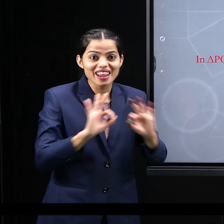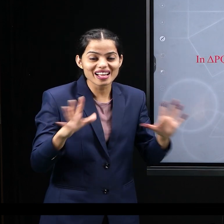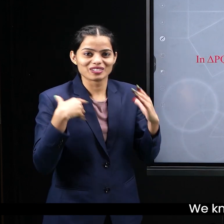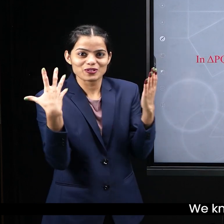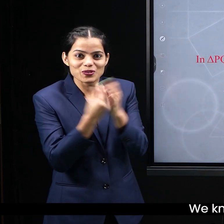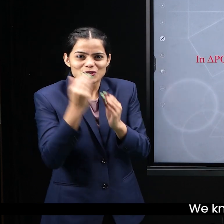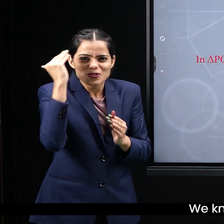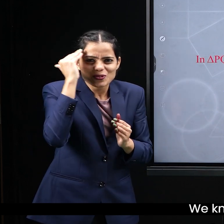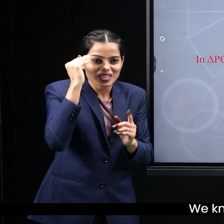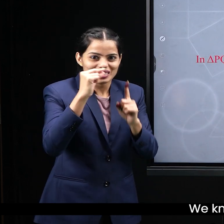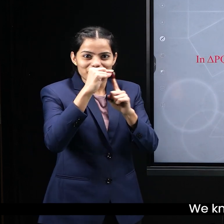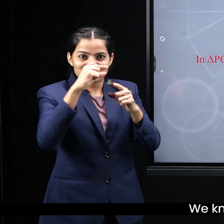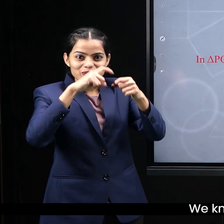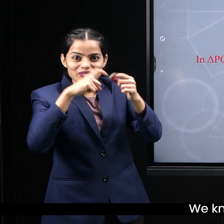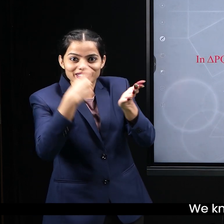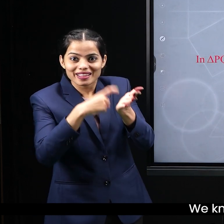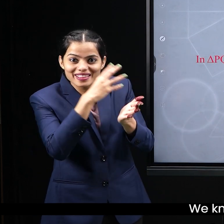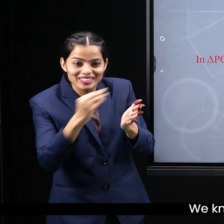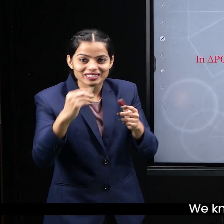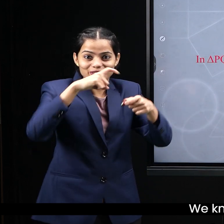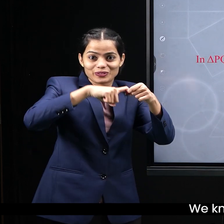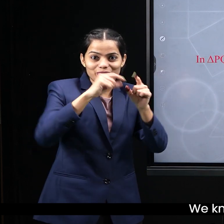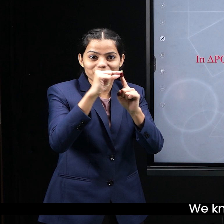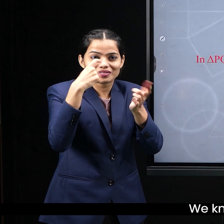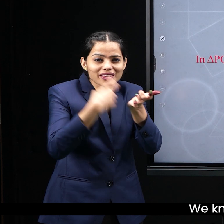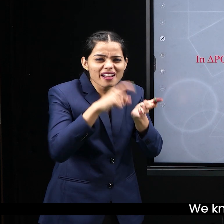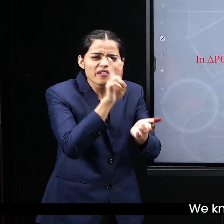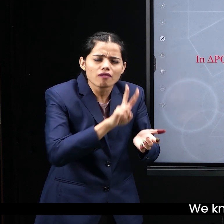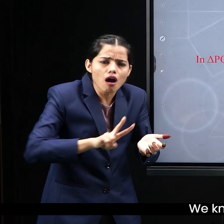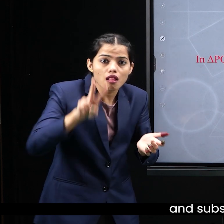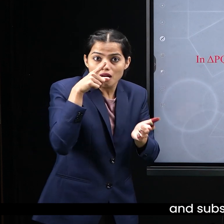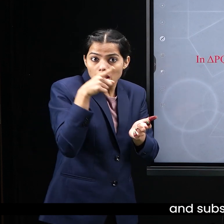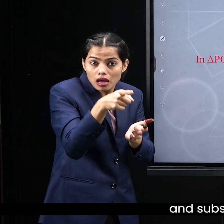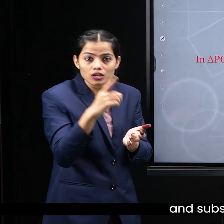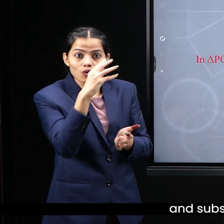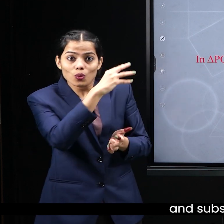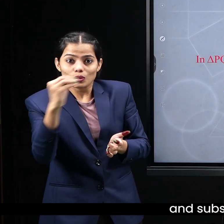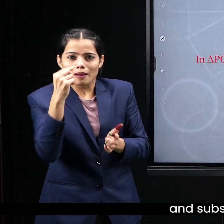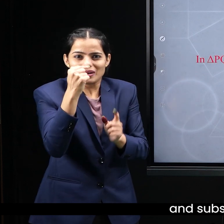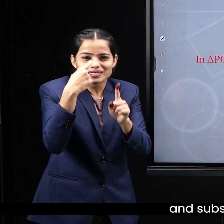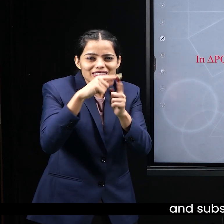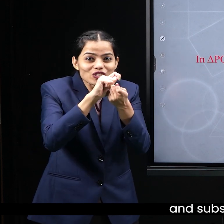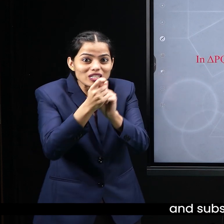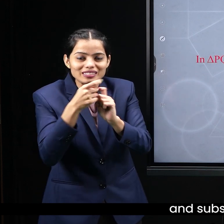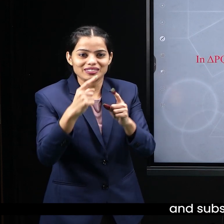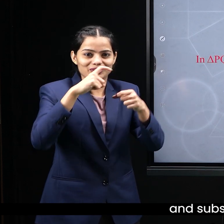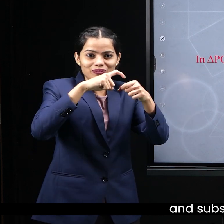Already we know PQR and QPR values and substitute PQR and